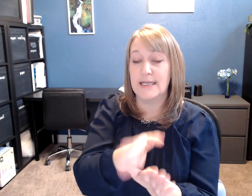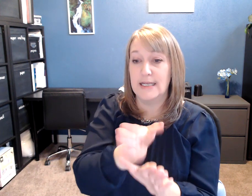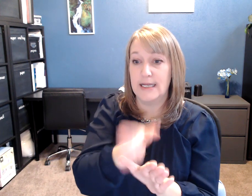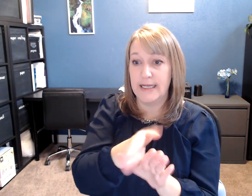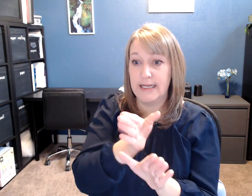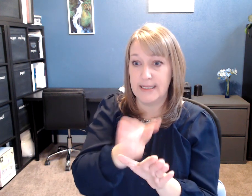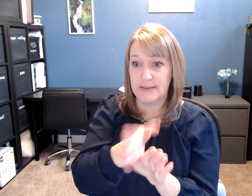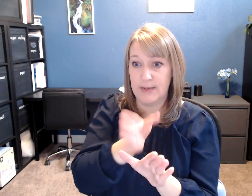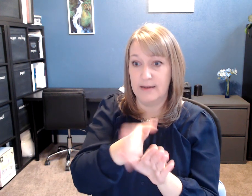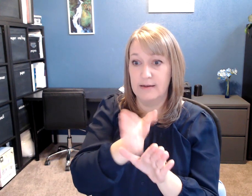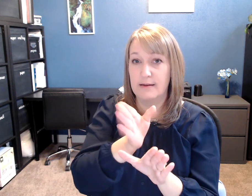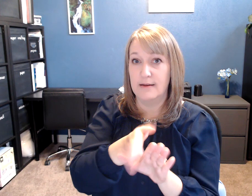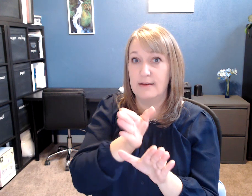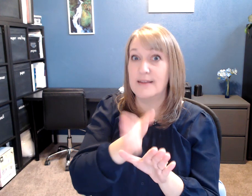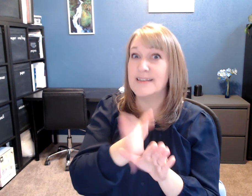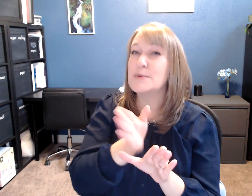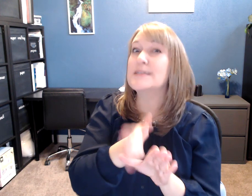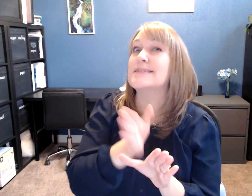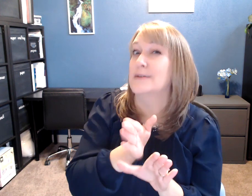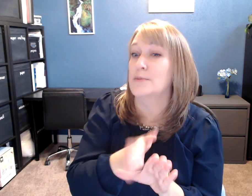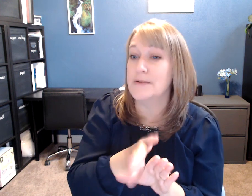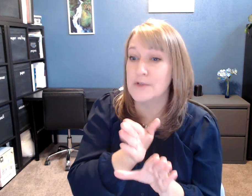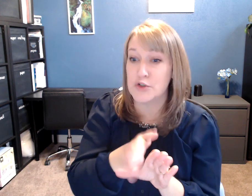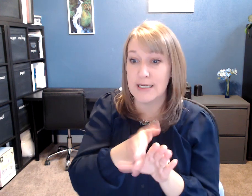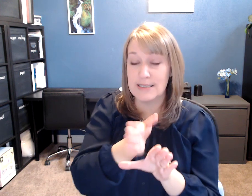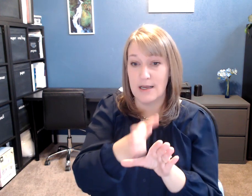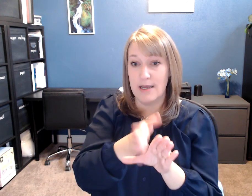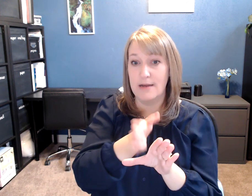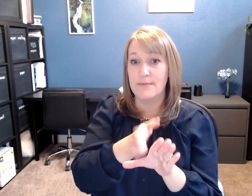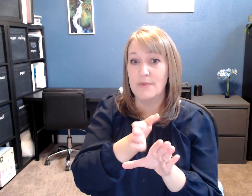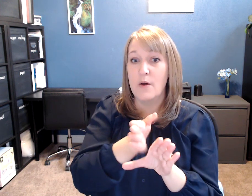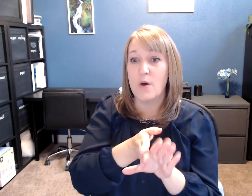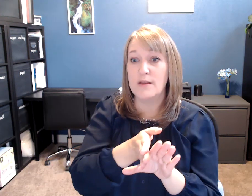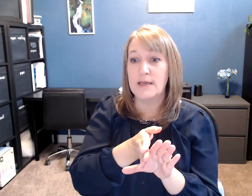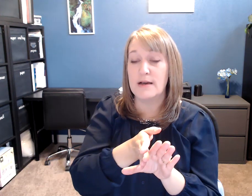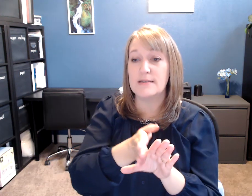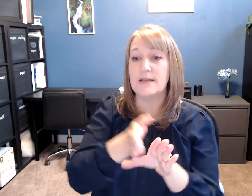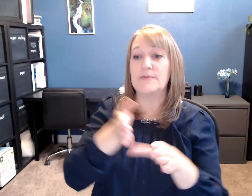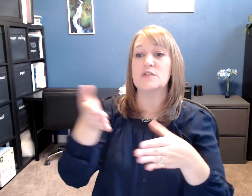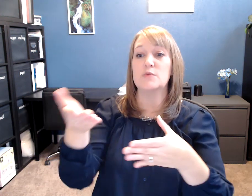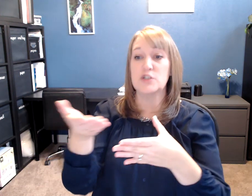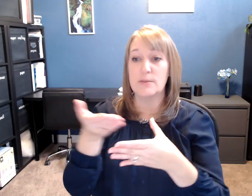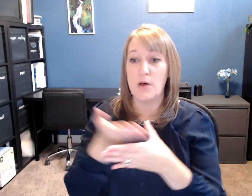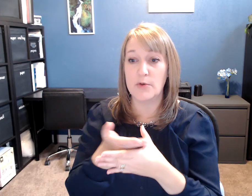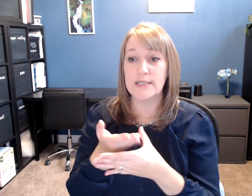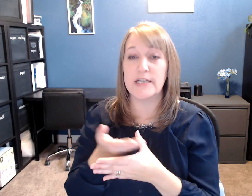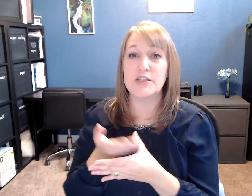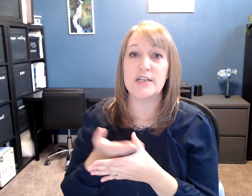and hit it this way. Now, this one is a little bit of a tricky sign. only because if you switch the palm orientation, it